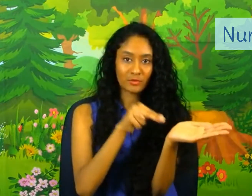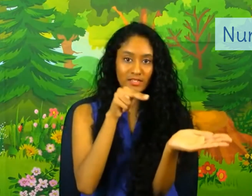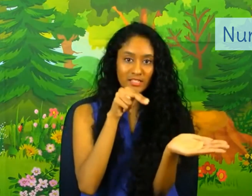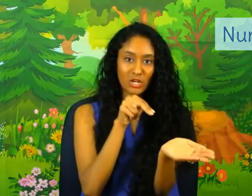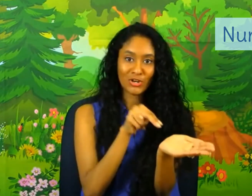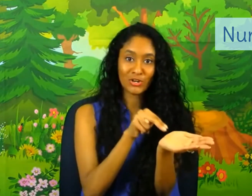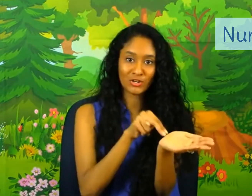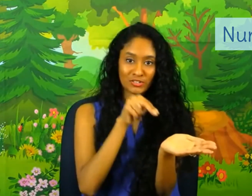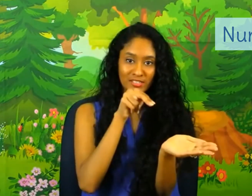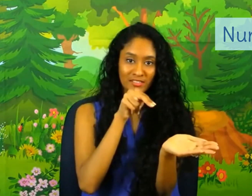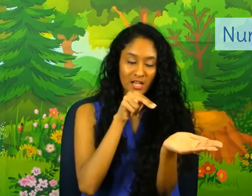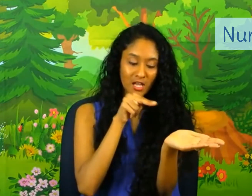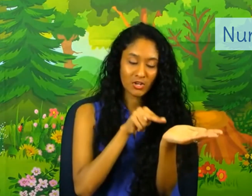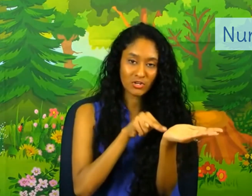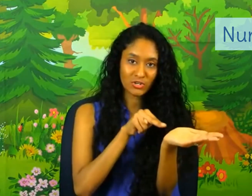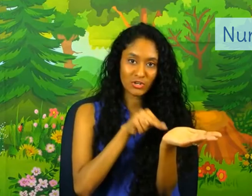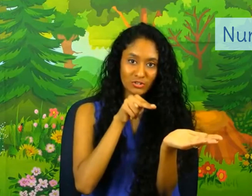wrist. Nurse, nurse.